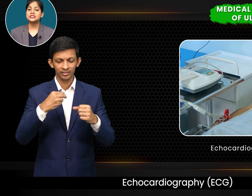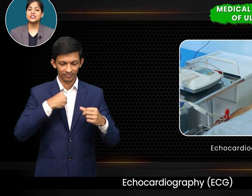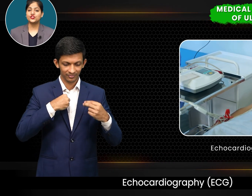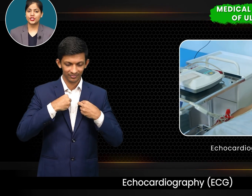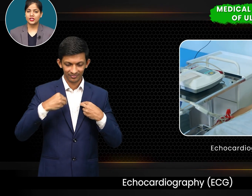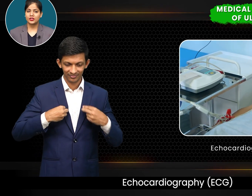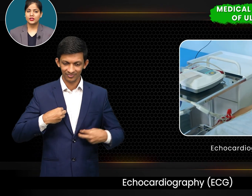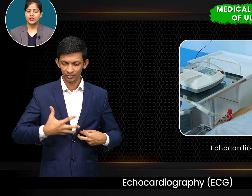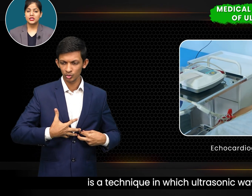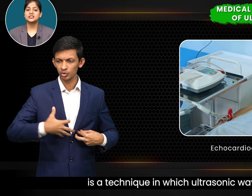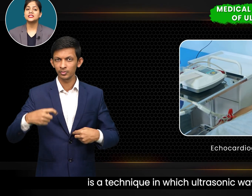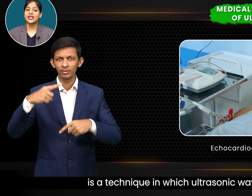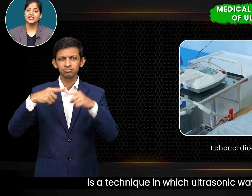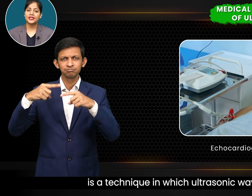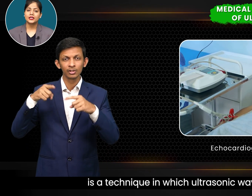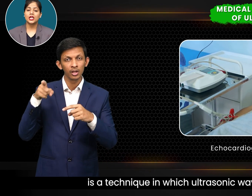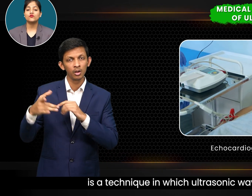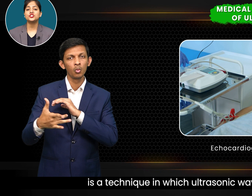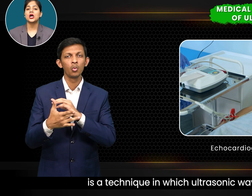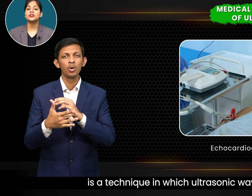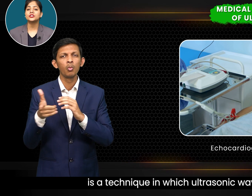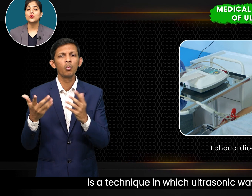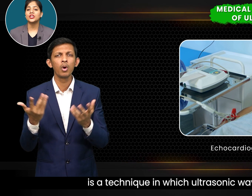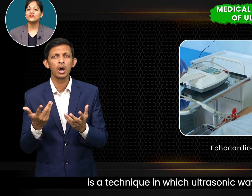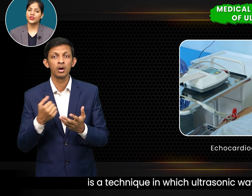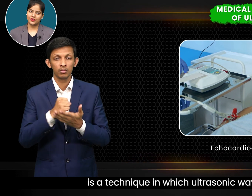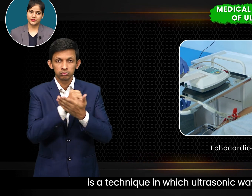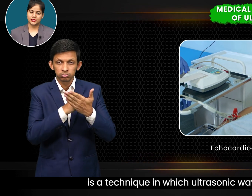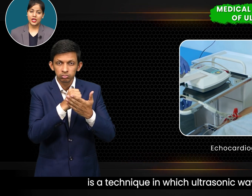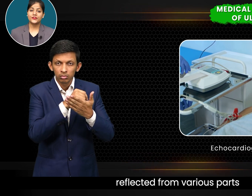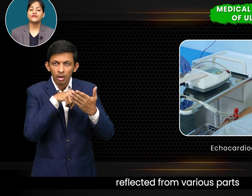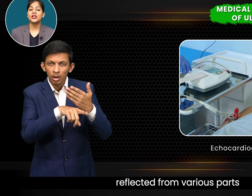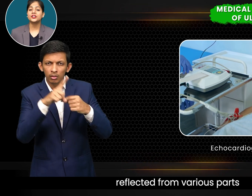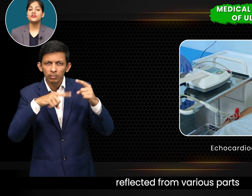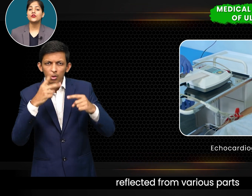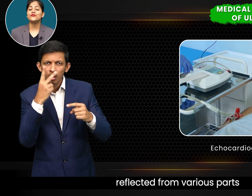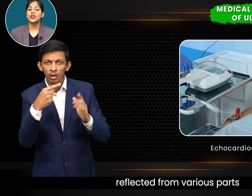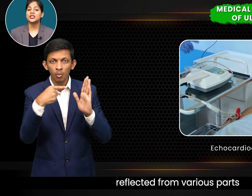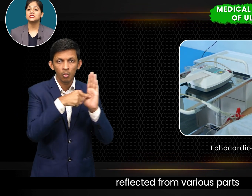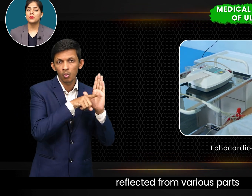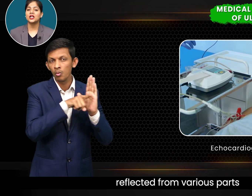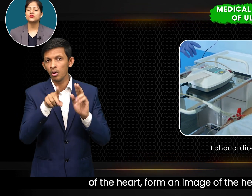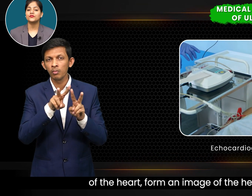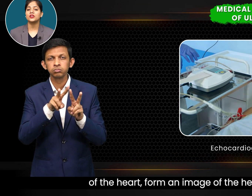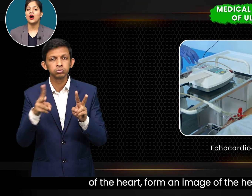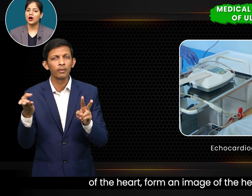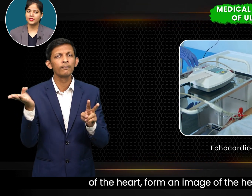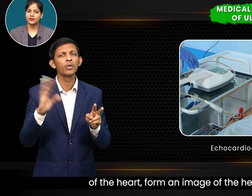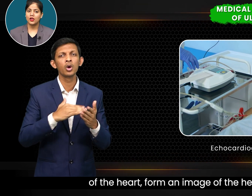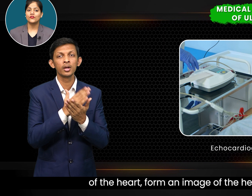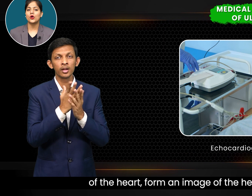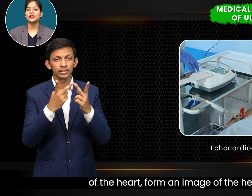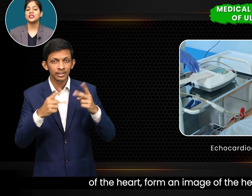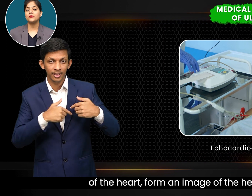Echocardiography (ECG) is a technique in which ultrasonic waves reflected from various parts of the